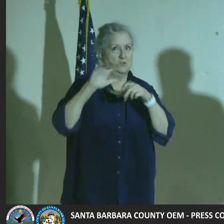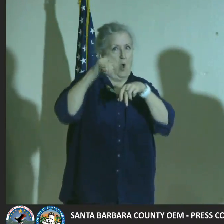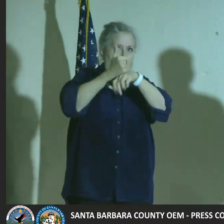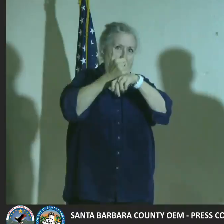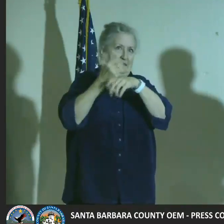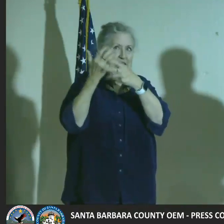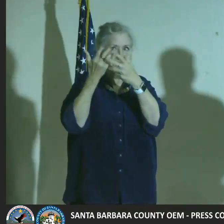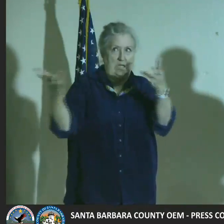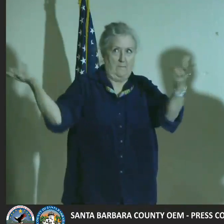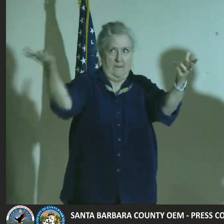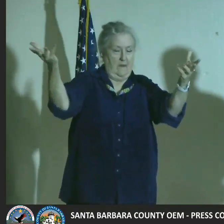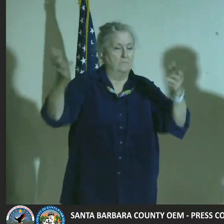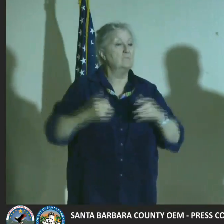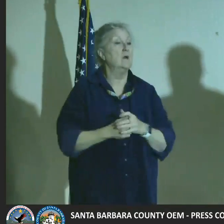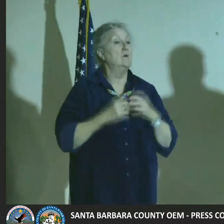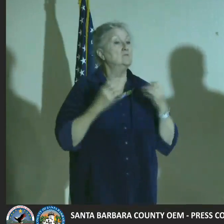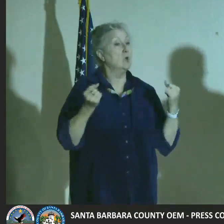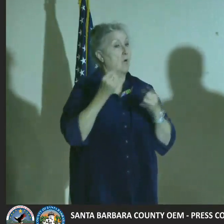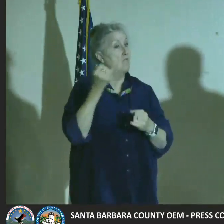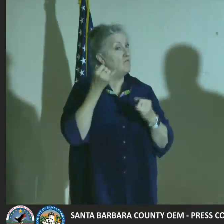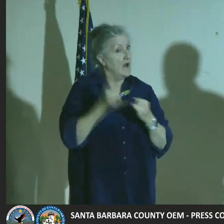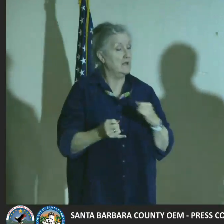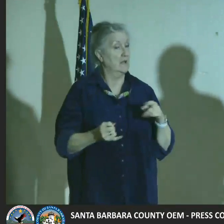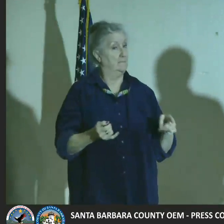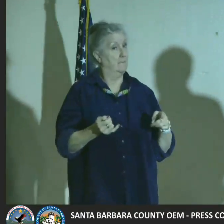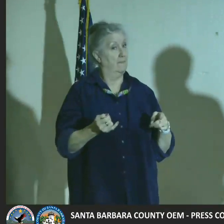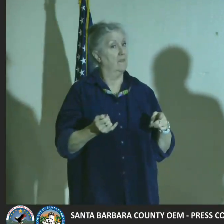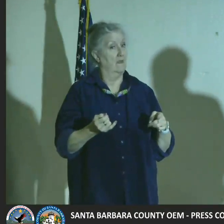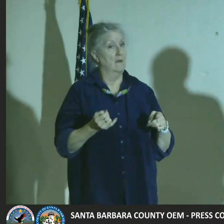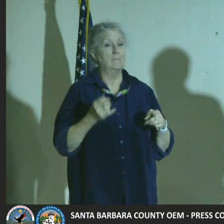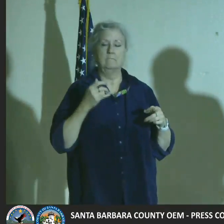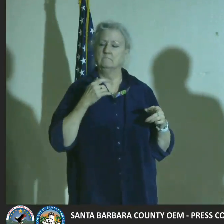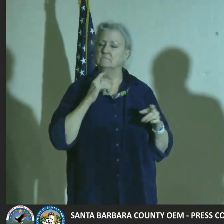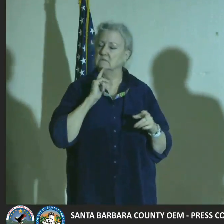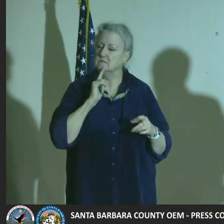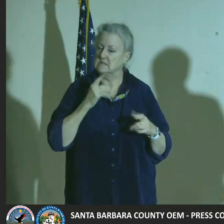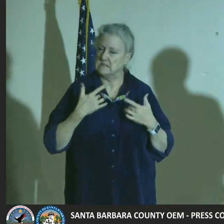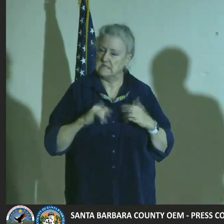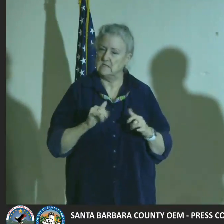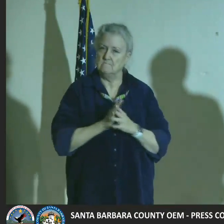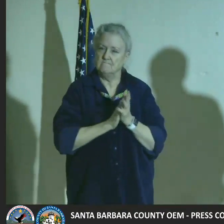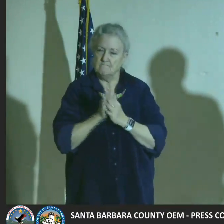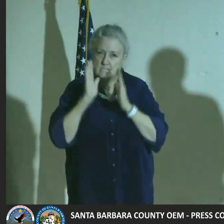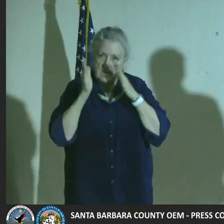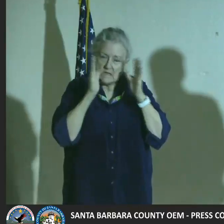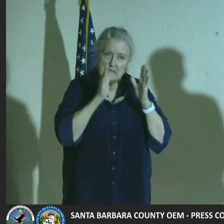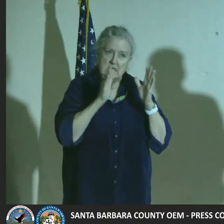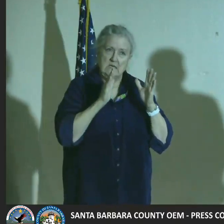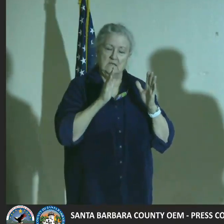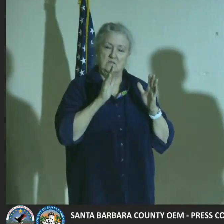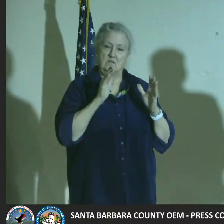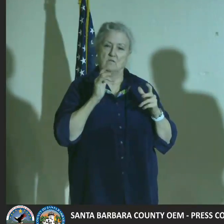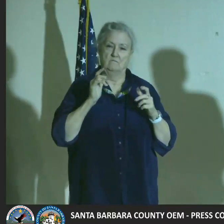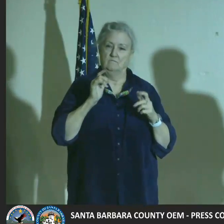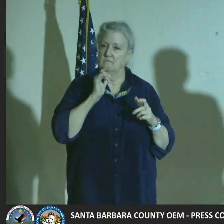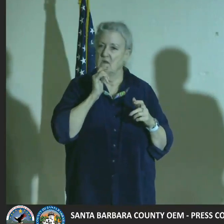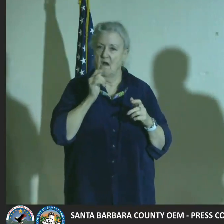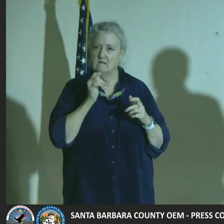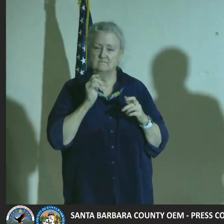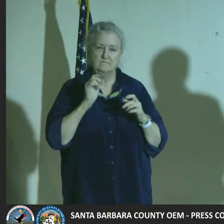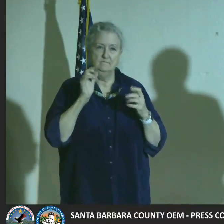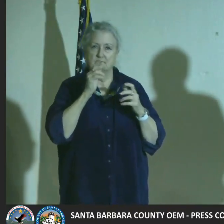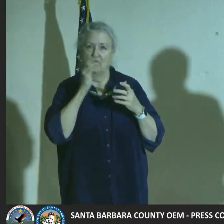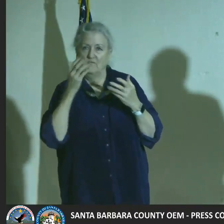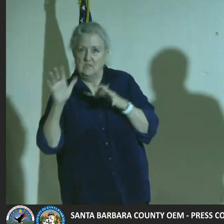in place. So finally, people should still stay alert through the evening until we're really fully in the clear, which should